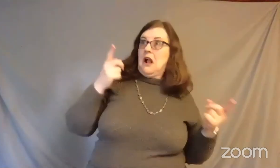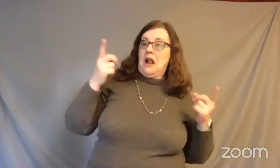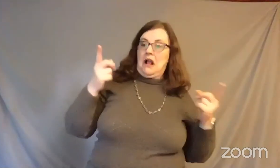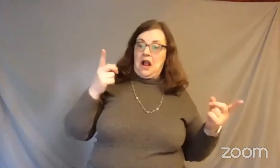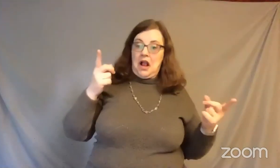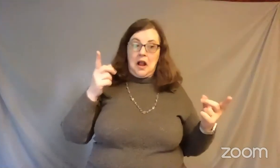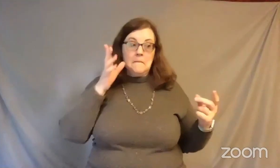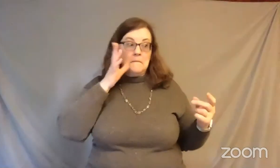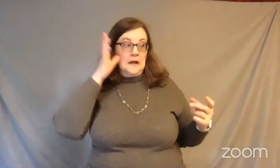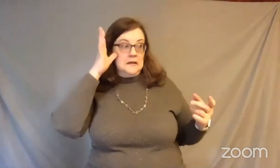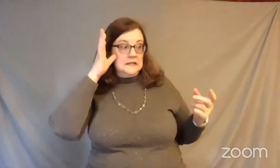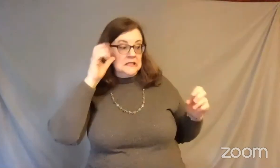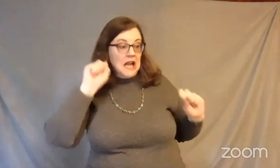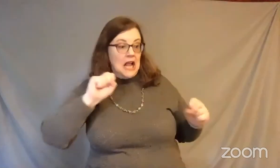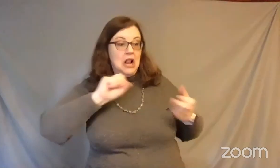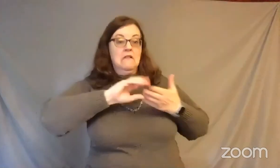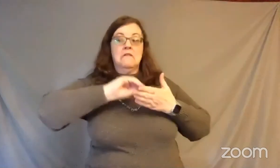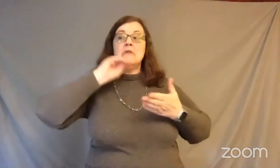spoken language, how does that development work?